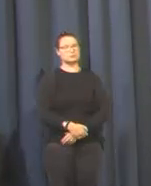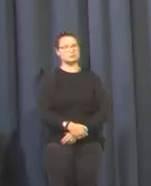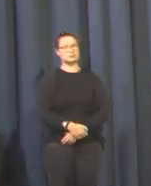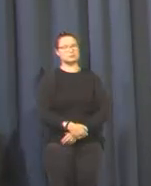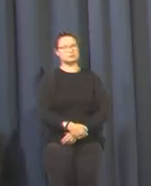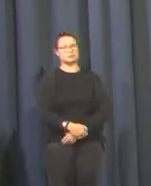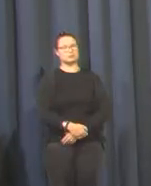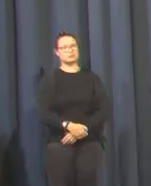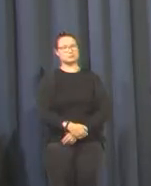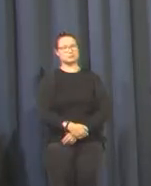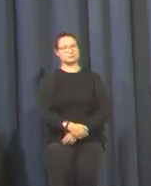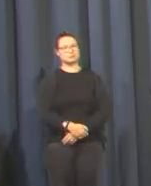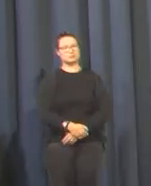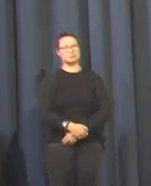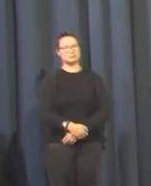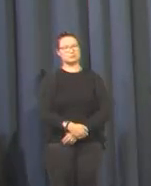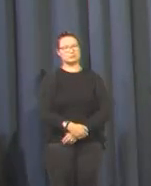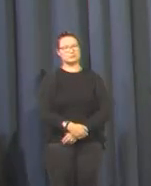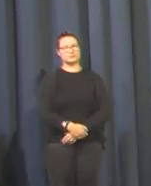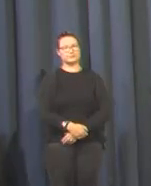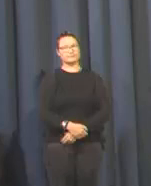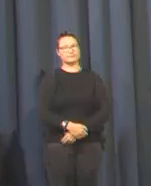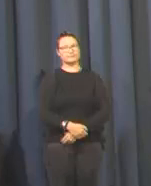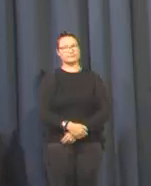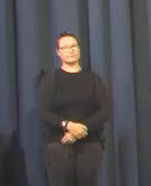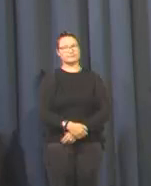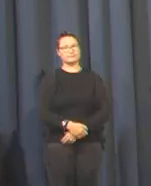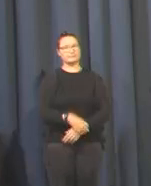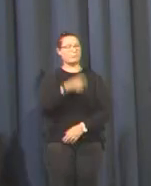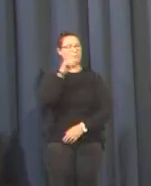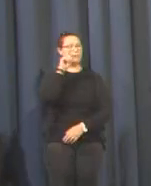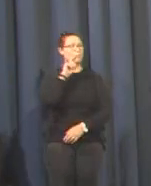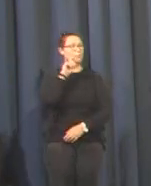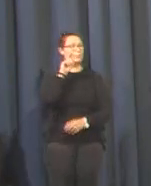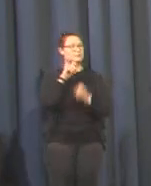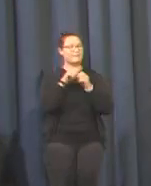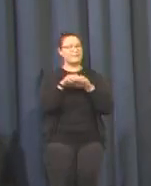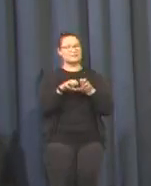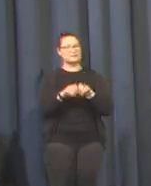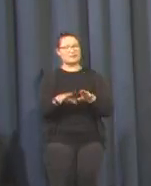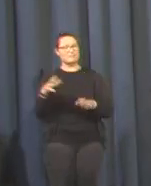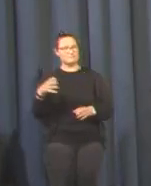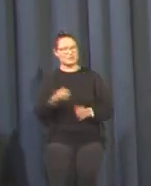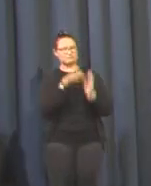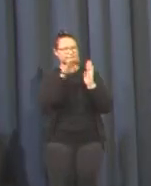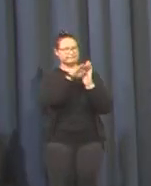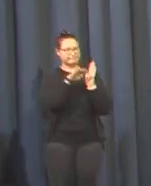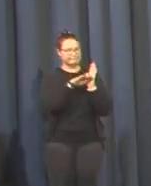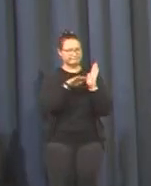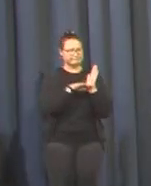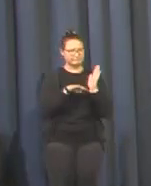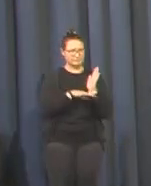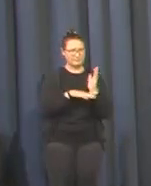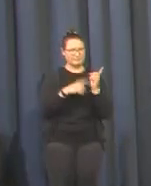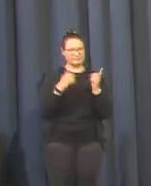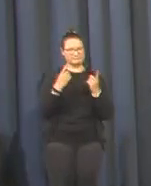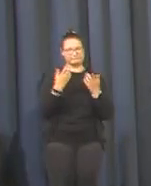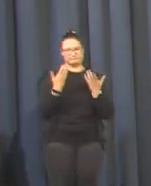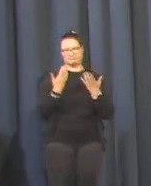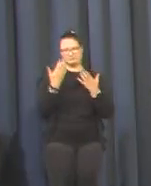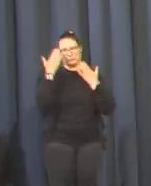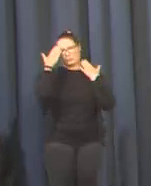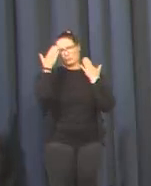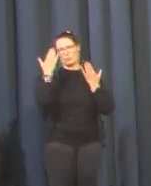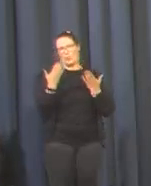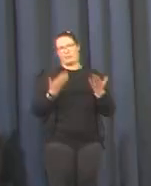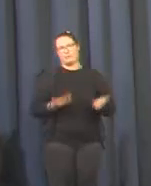They do need to adhere to a certain standard, and the standard vagues me right at the present point. There's an Australian New Zealand